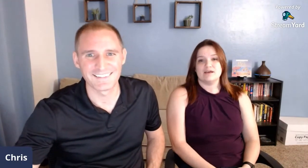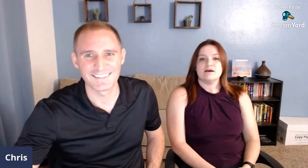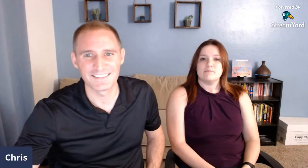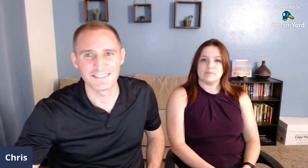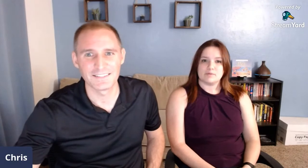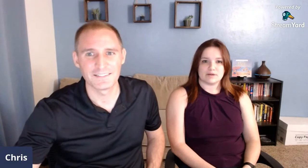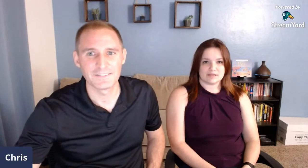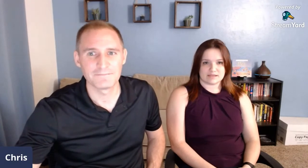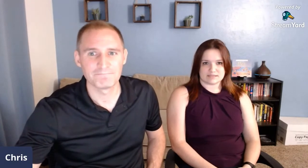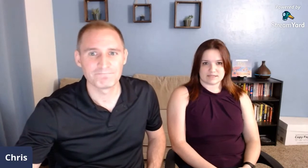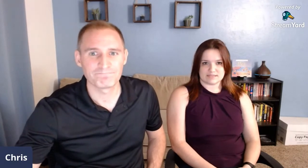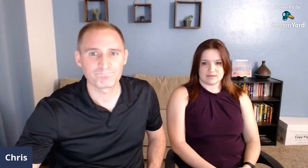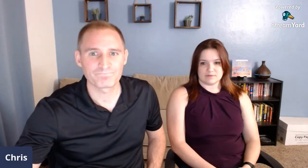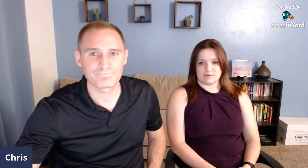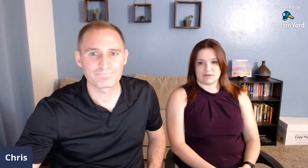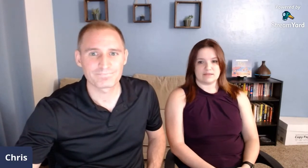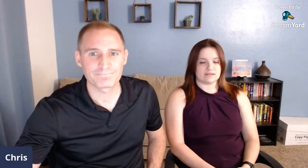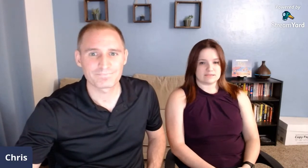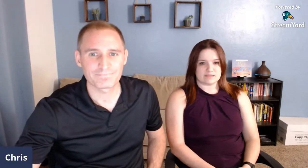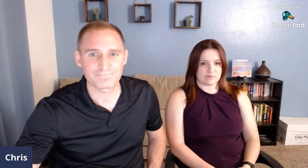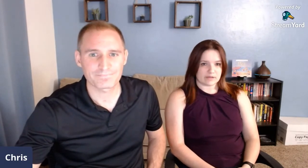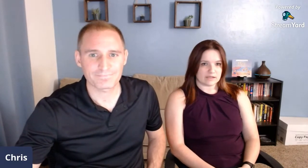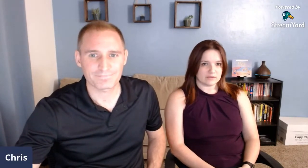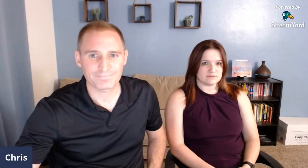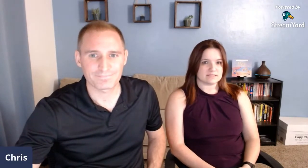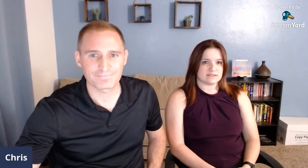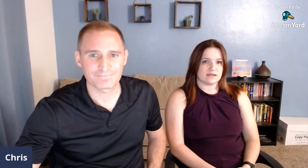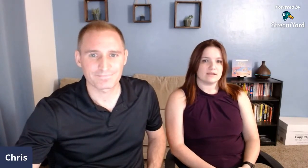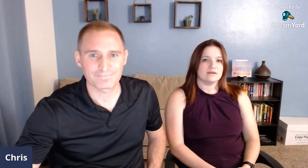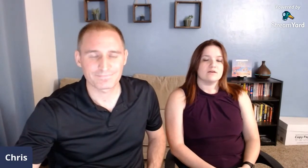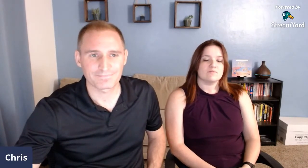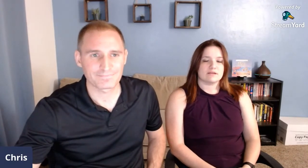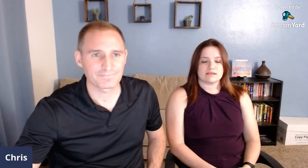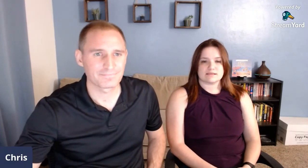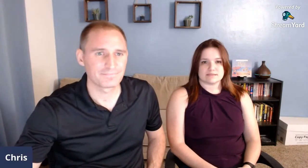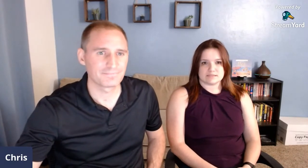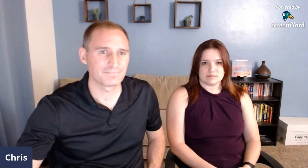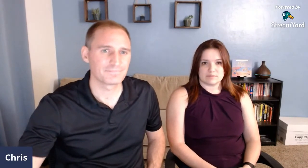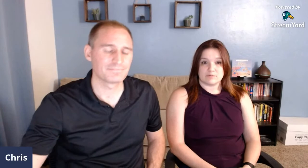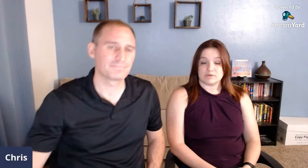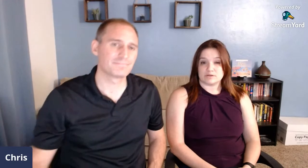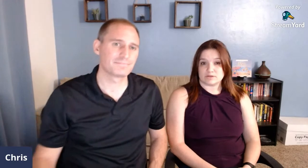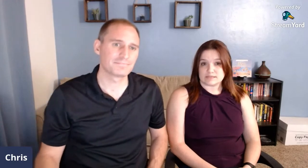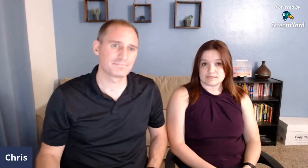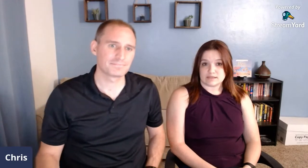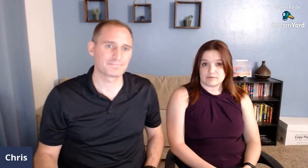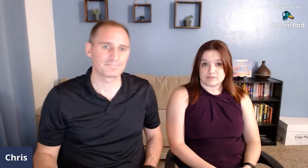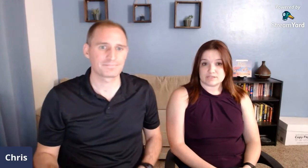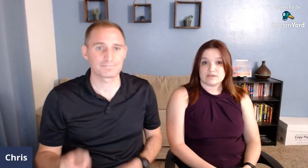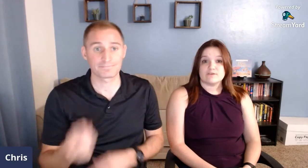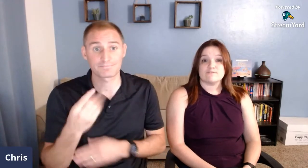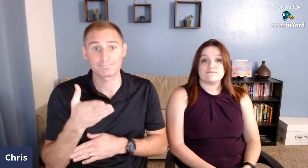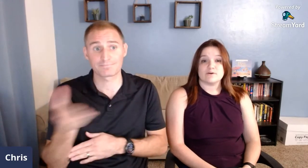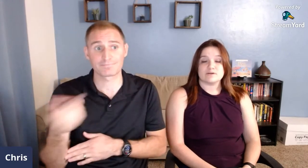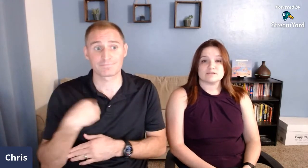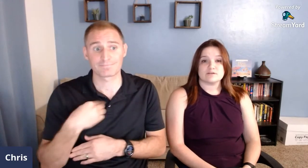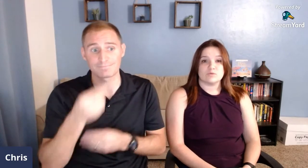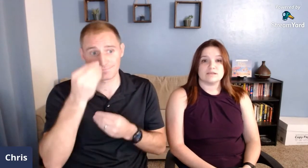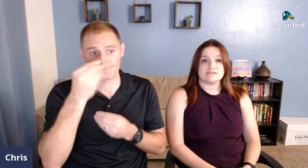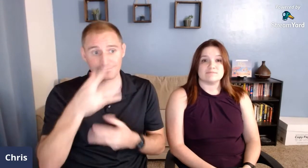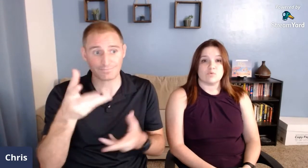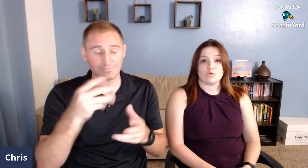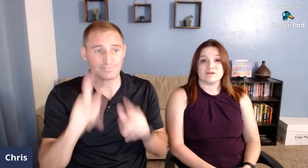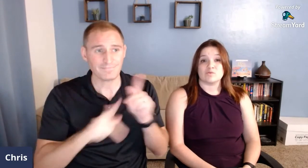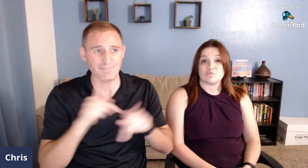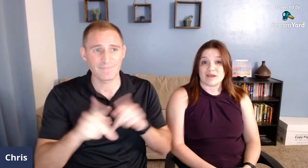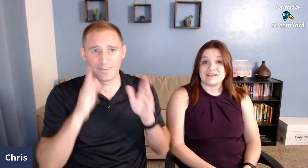a lot. But one of the things that I tell people, and I think this is how we're going to close it tonight, one of the things I tell people when you're learning sign language, focus on